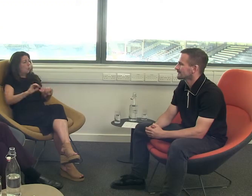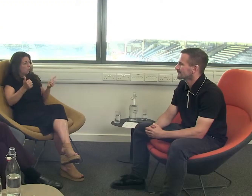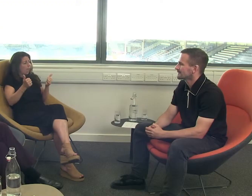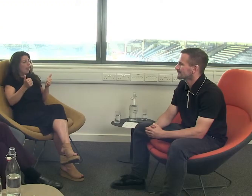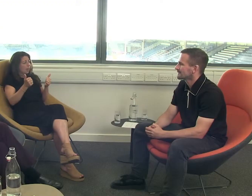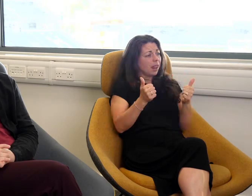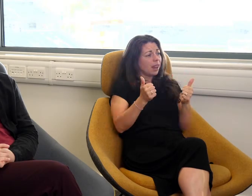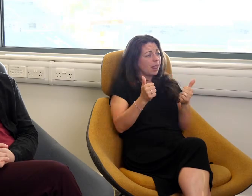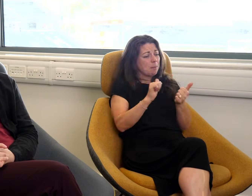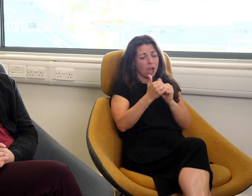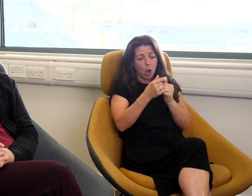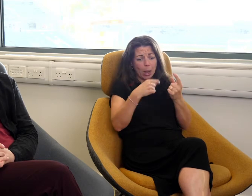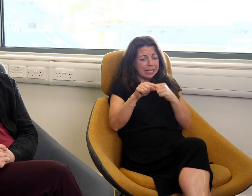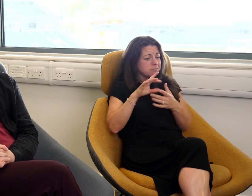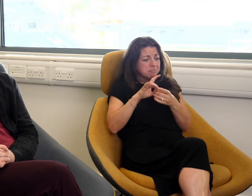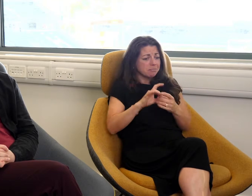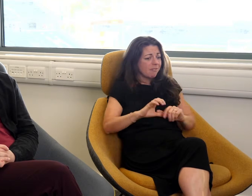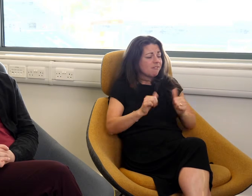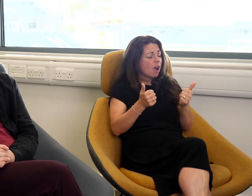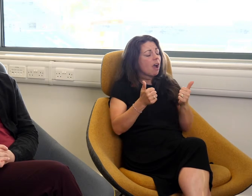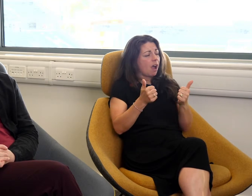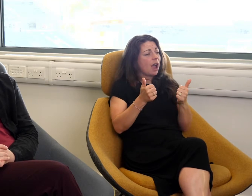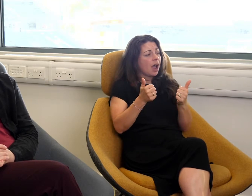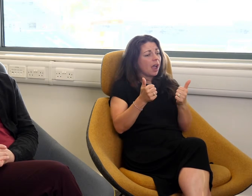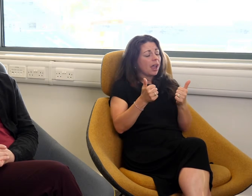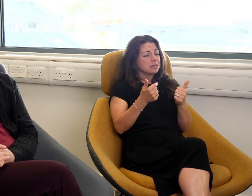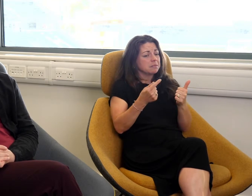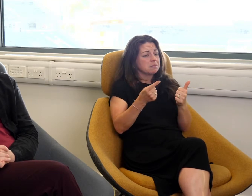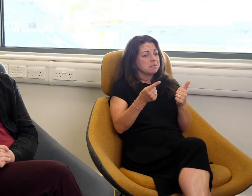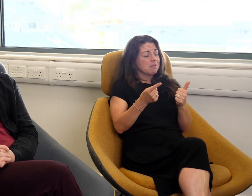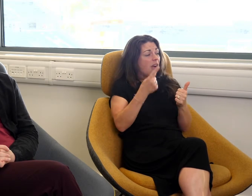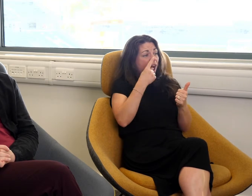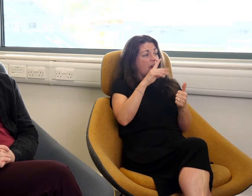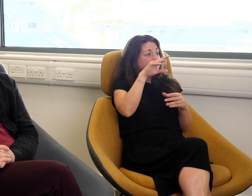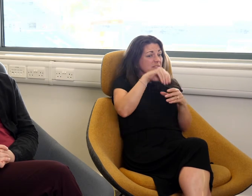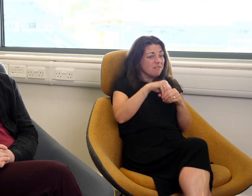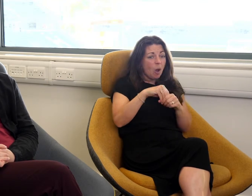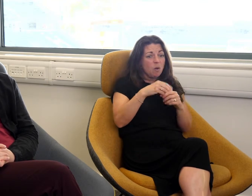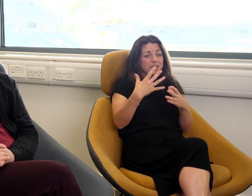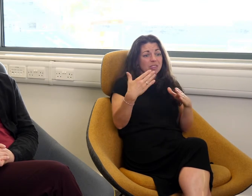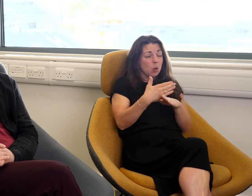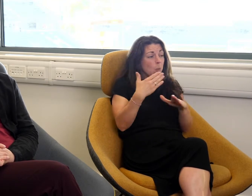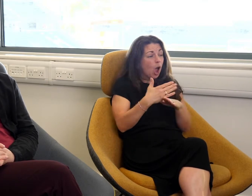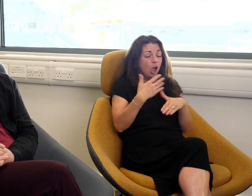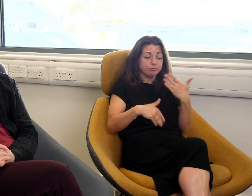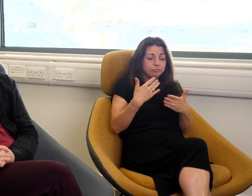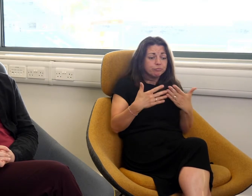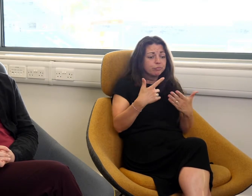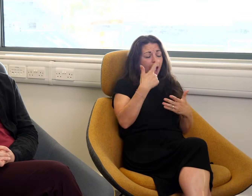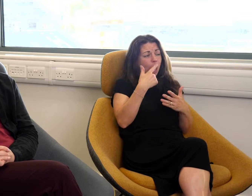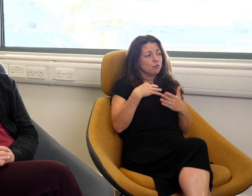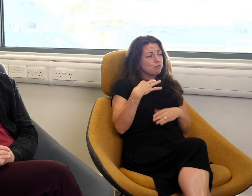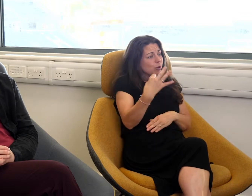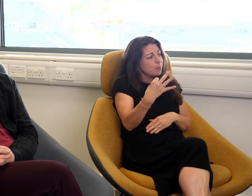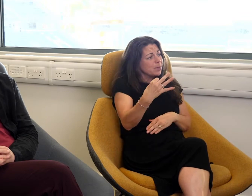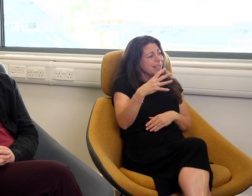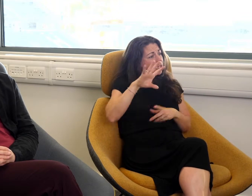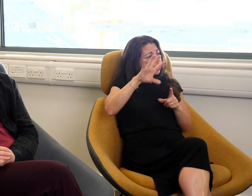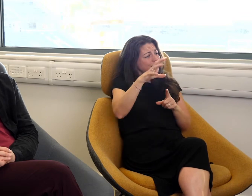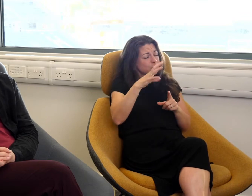with my colleagues. I'm able to get involved with all the work that he's doing, represent my constituents effectively. So I don't think it's made too much